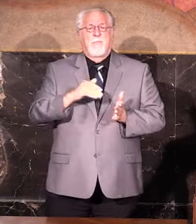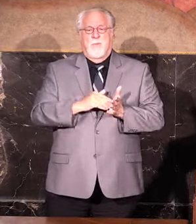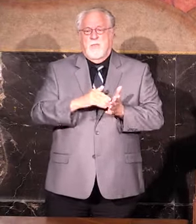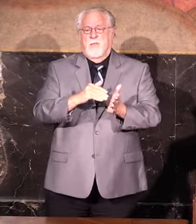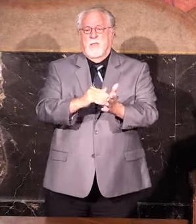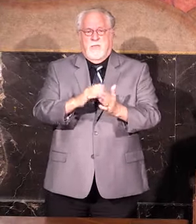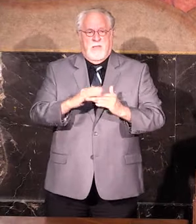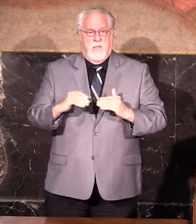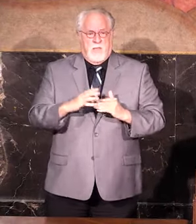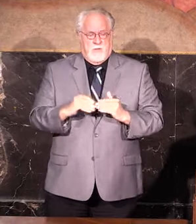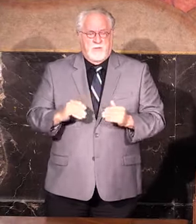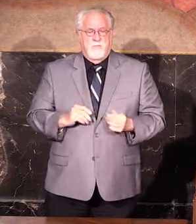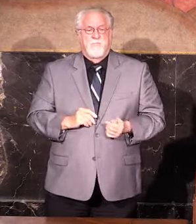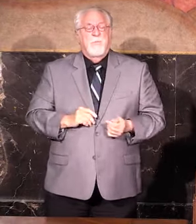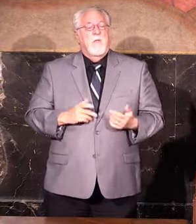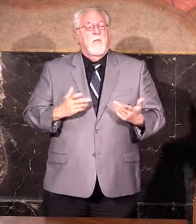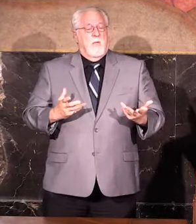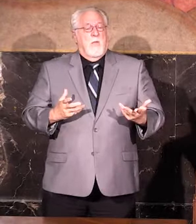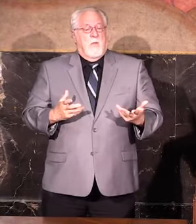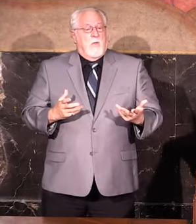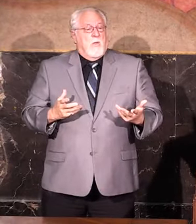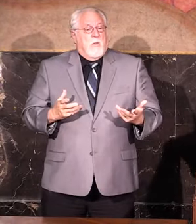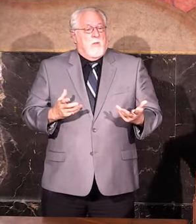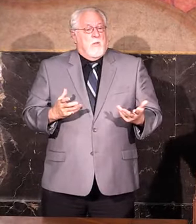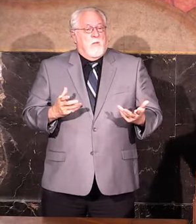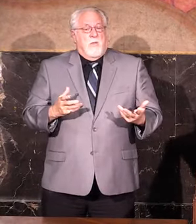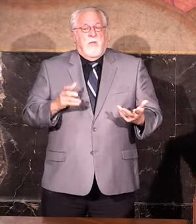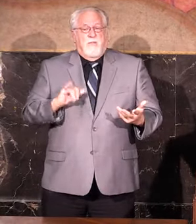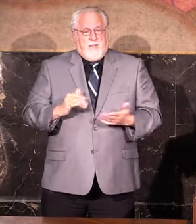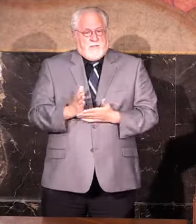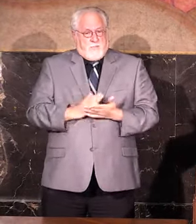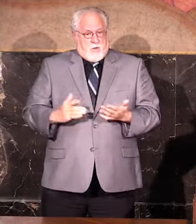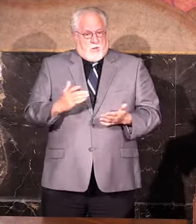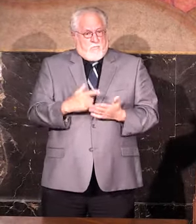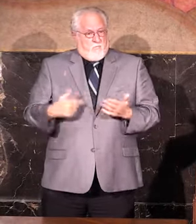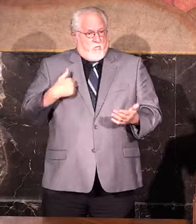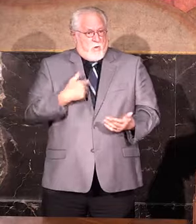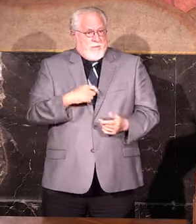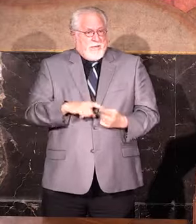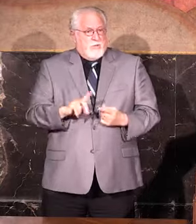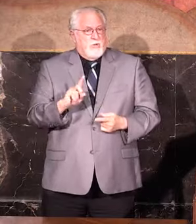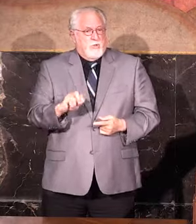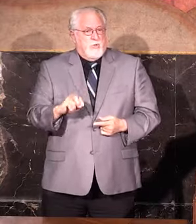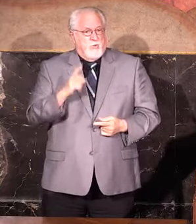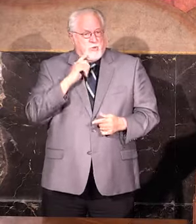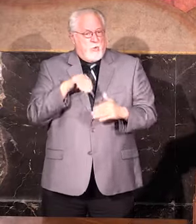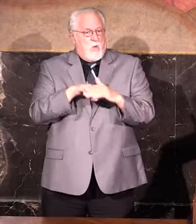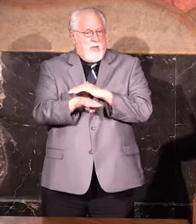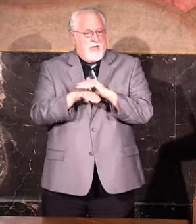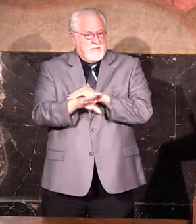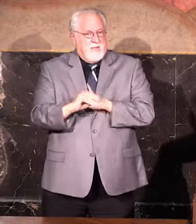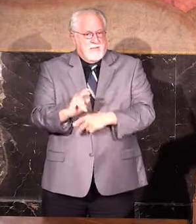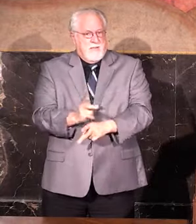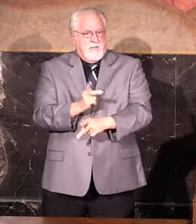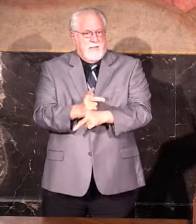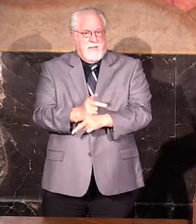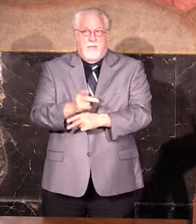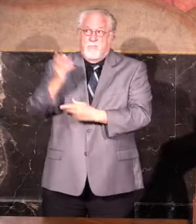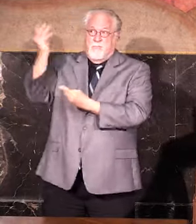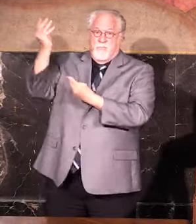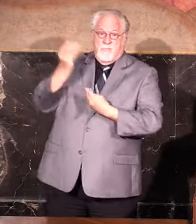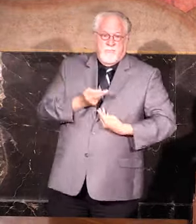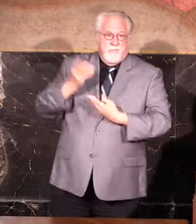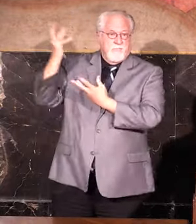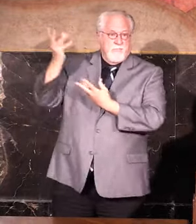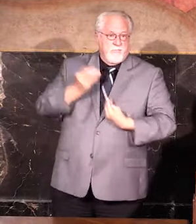million. So this is part of what we need to do to access and keep those funds coming, is